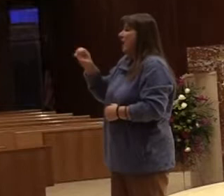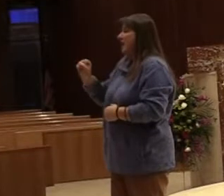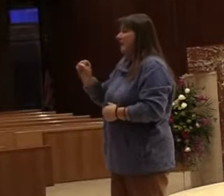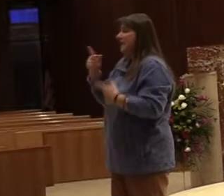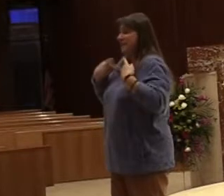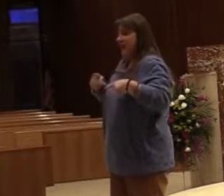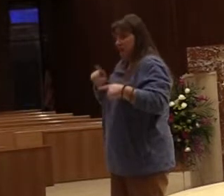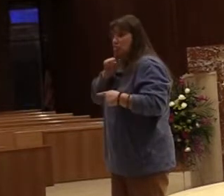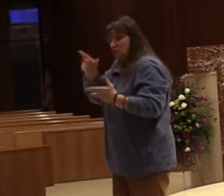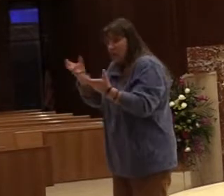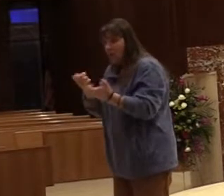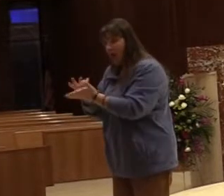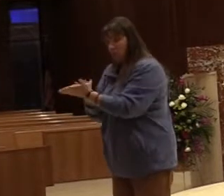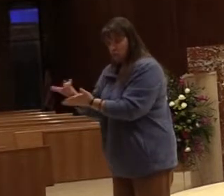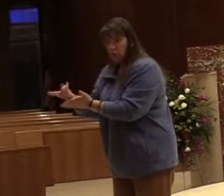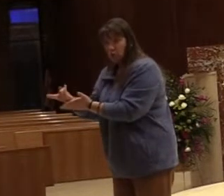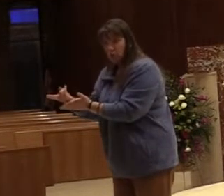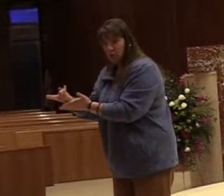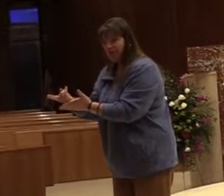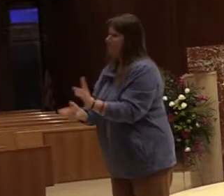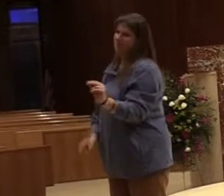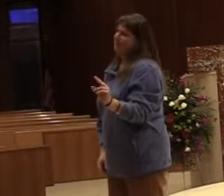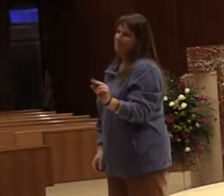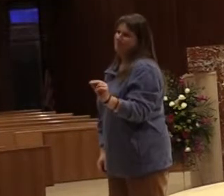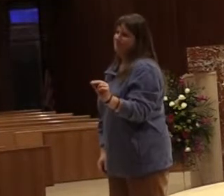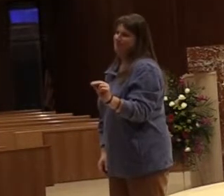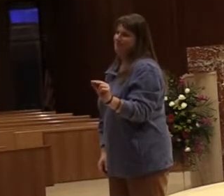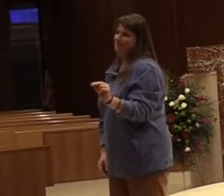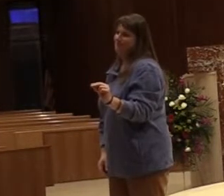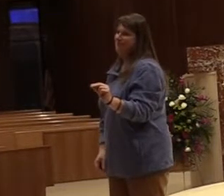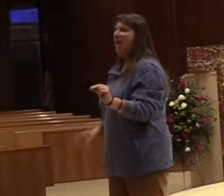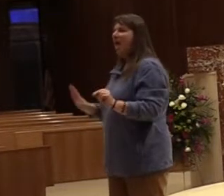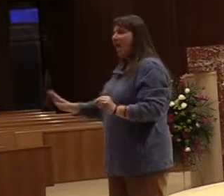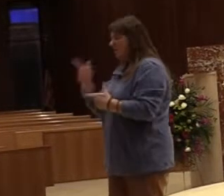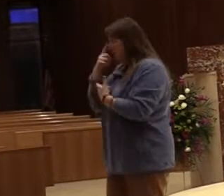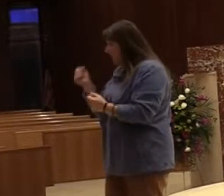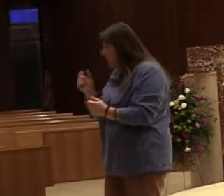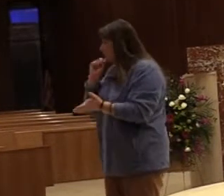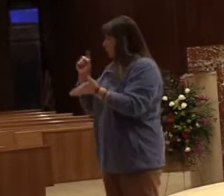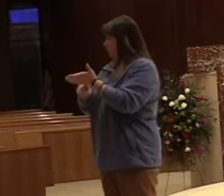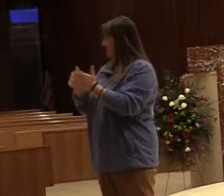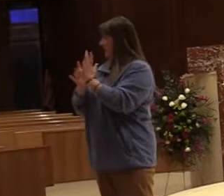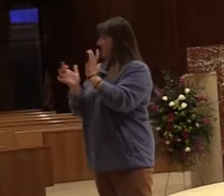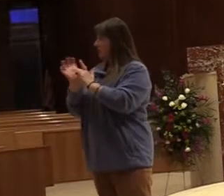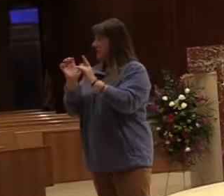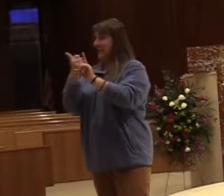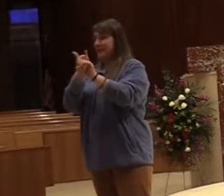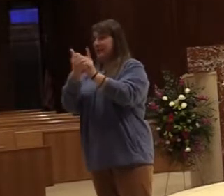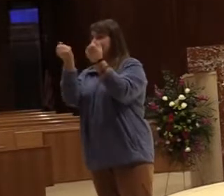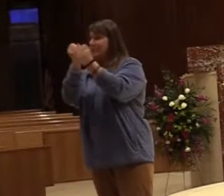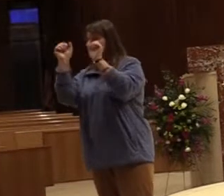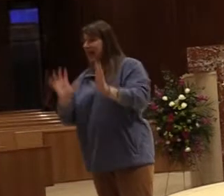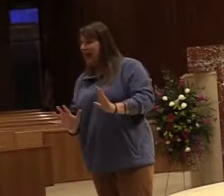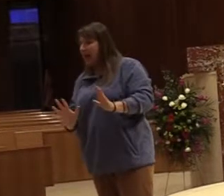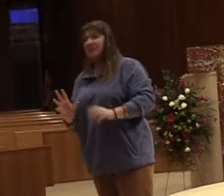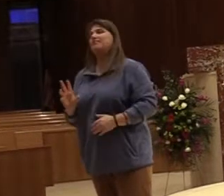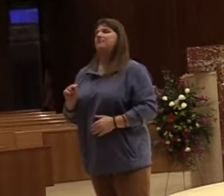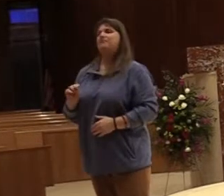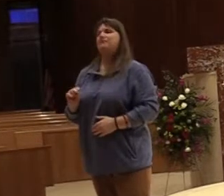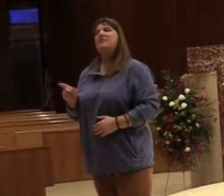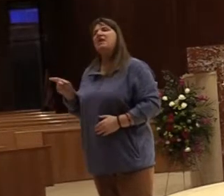truth. They weren't interested in recognizing if Christ was the Messiah. They just wanted him out. And